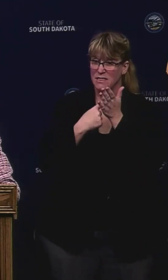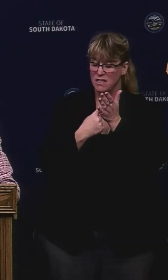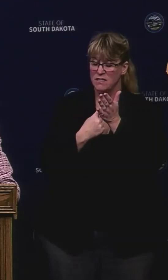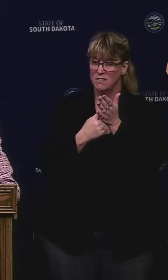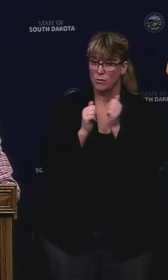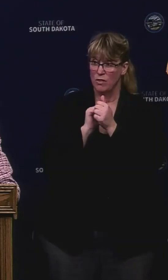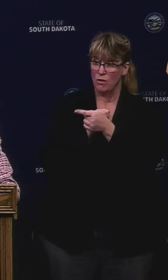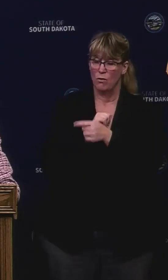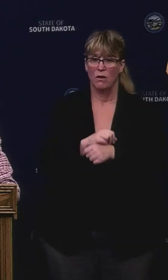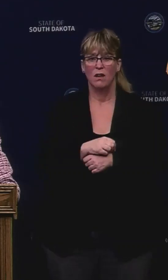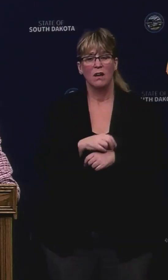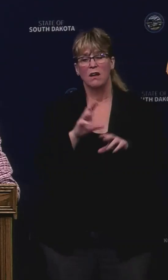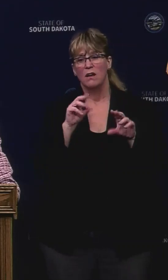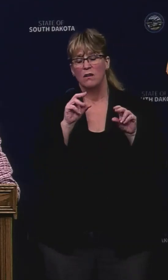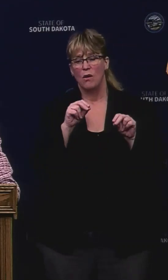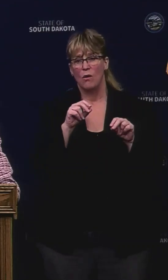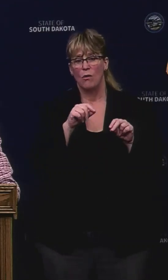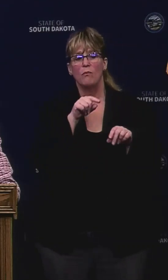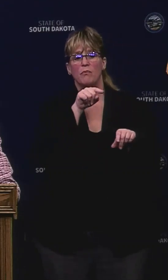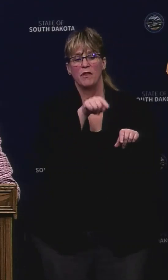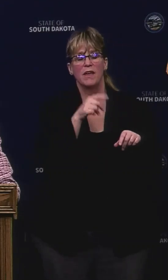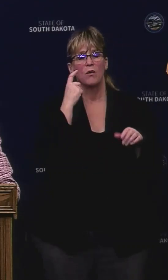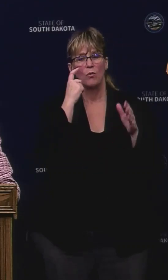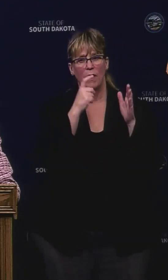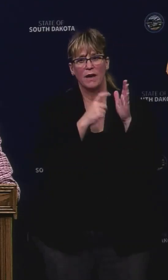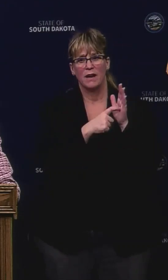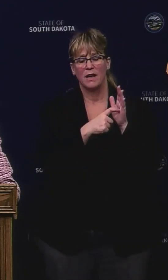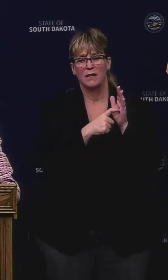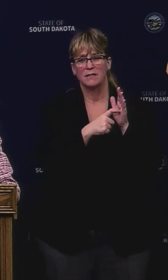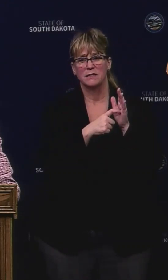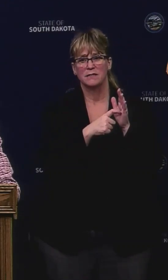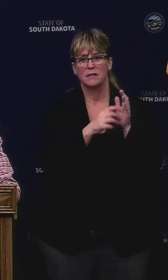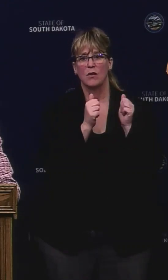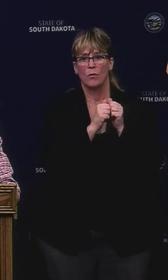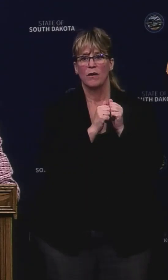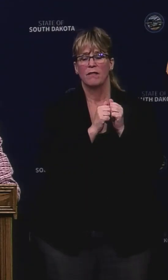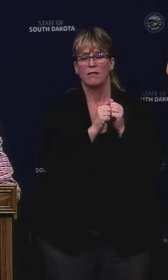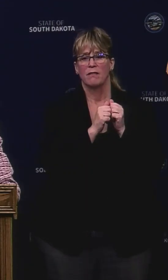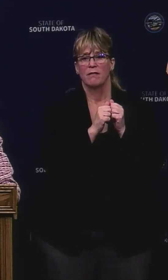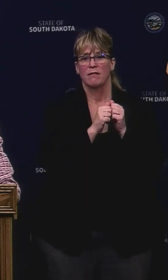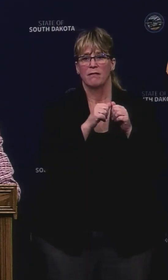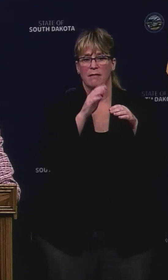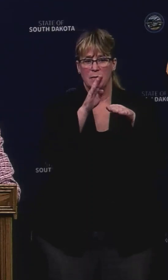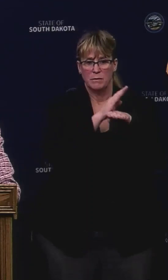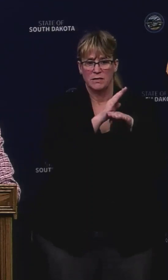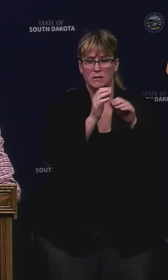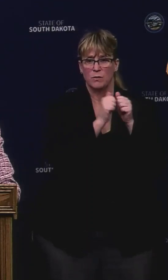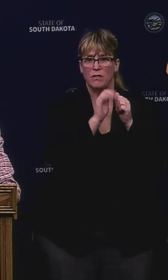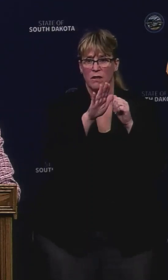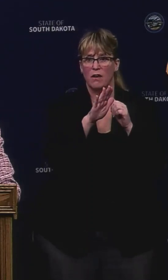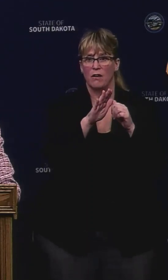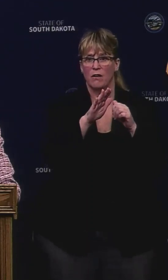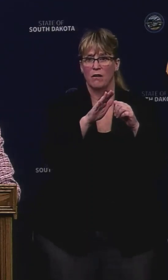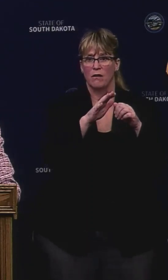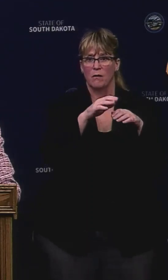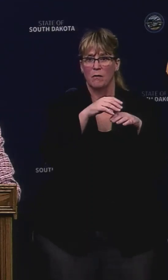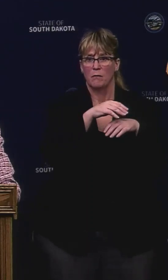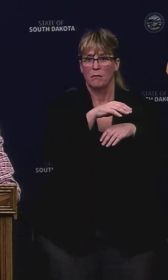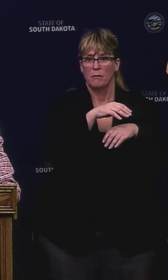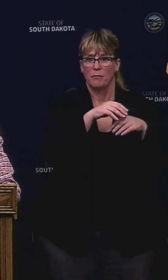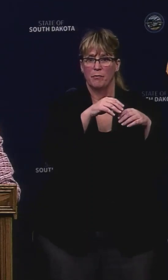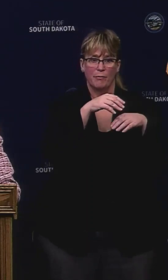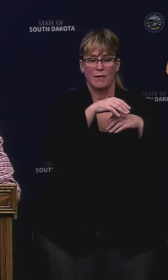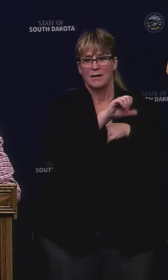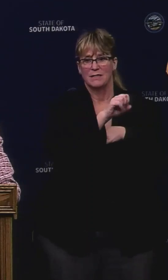say disagreements. I think they recognize that with the physical layout of their operation, that some of the recommendations are